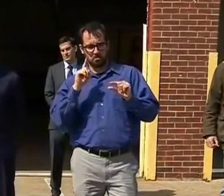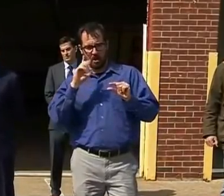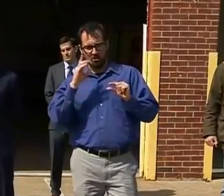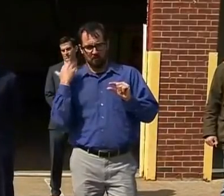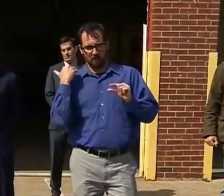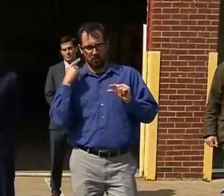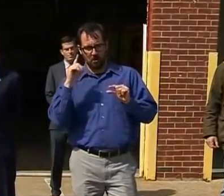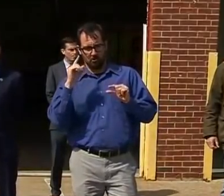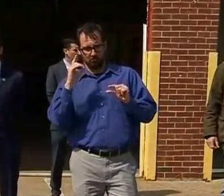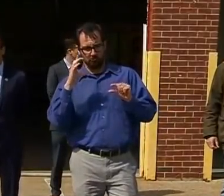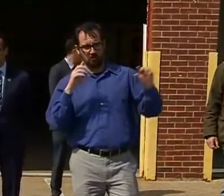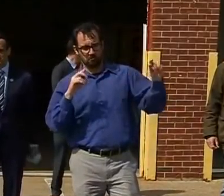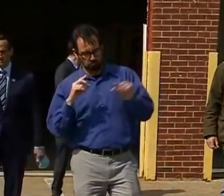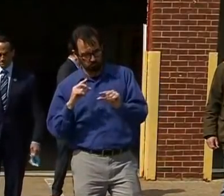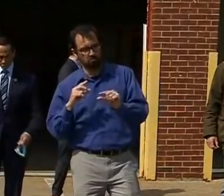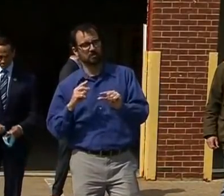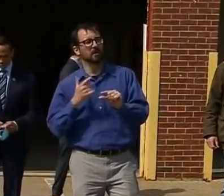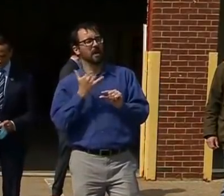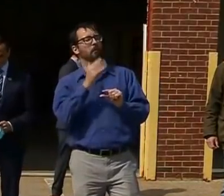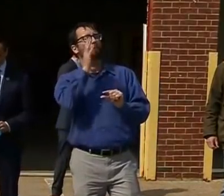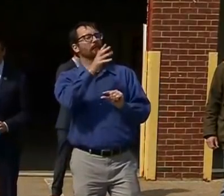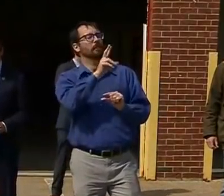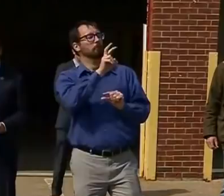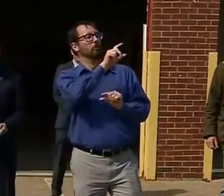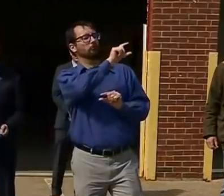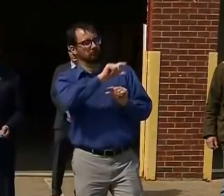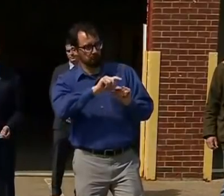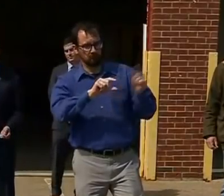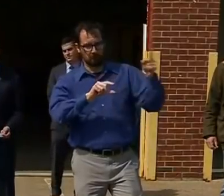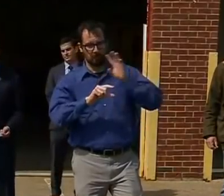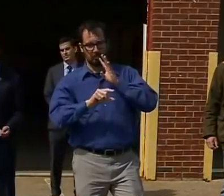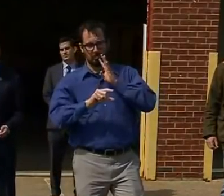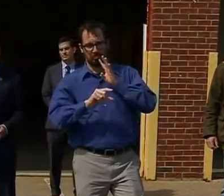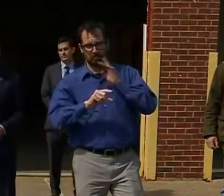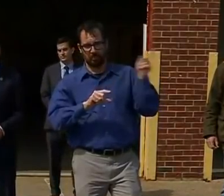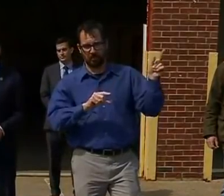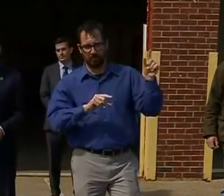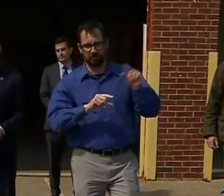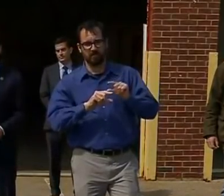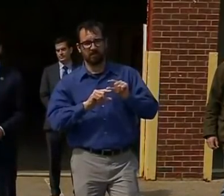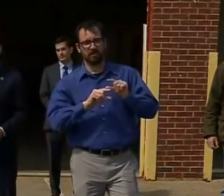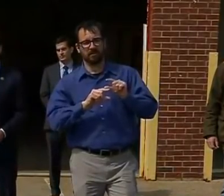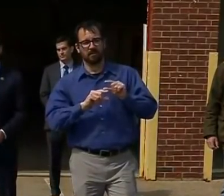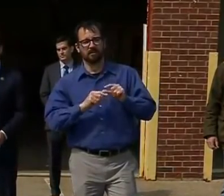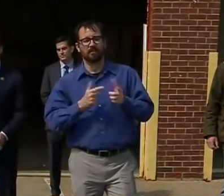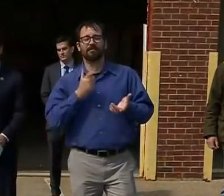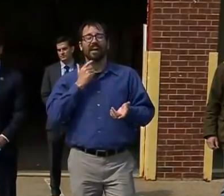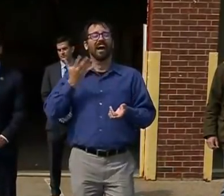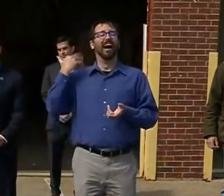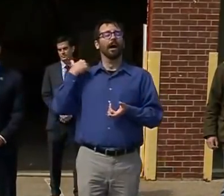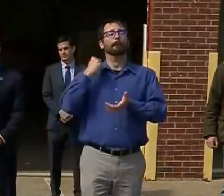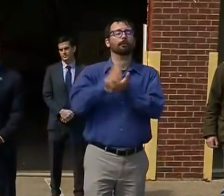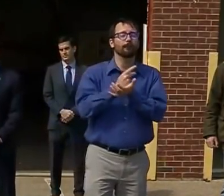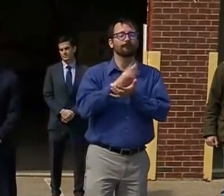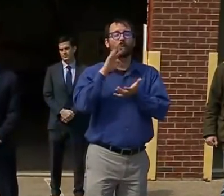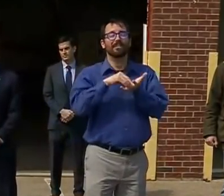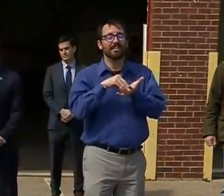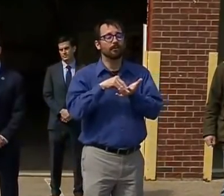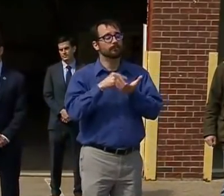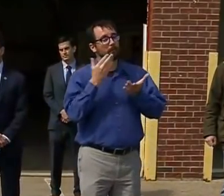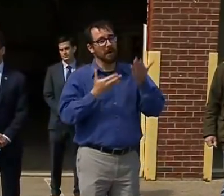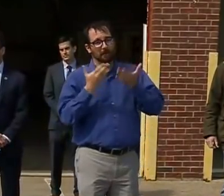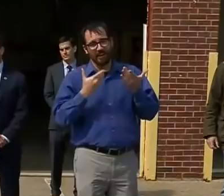obviously going to continue to pursue the full 1,000 that we believe we need. We're also pursuing a variety of private